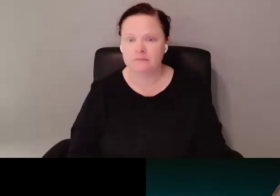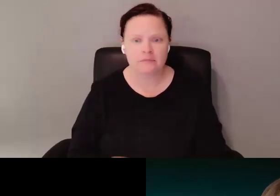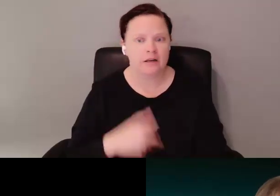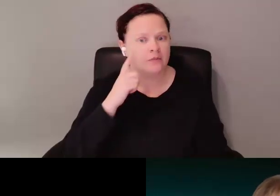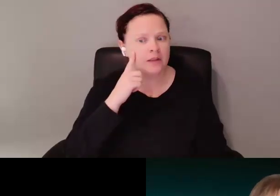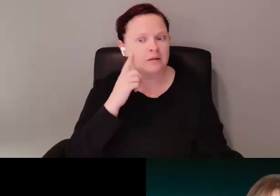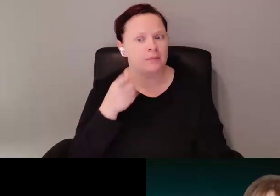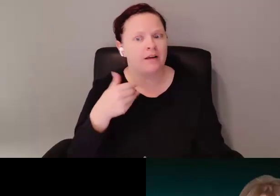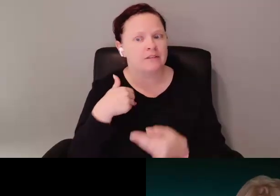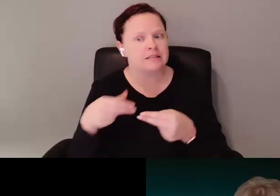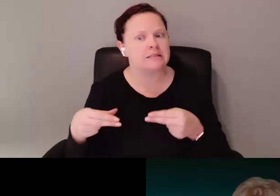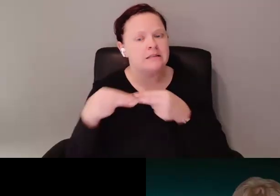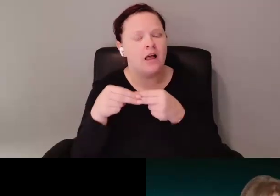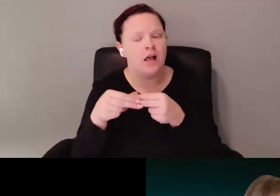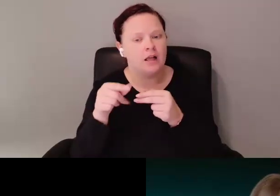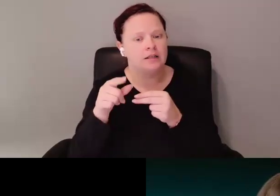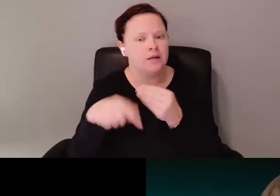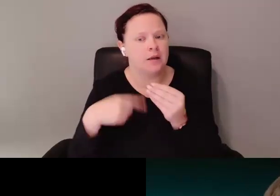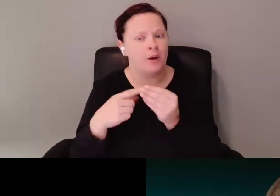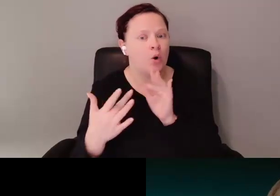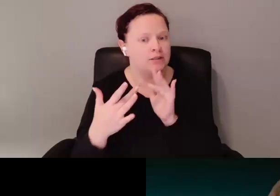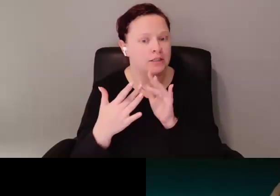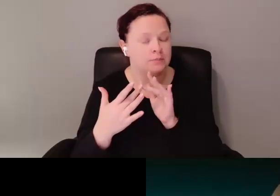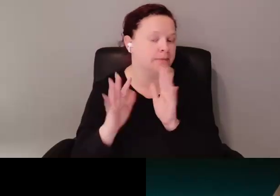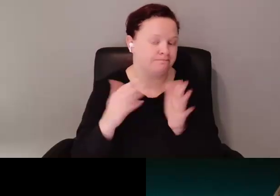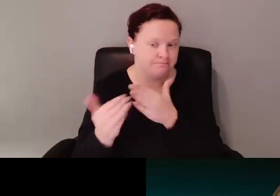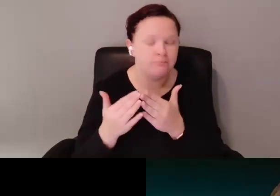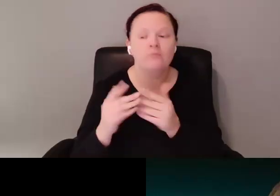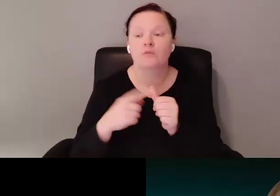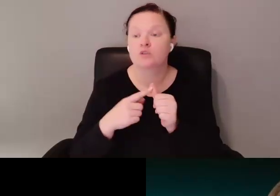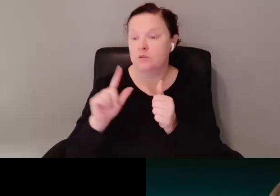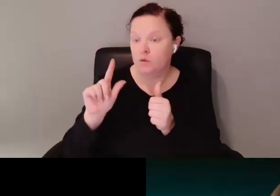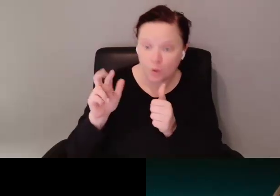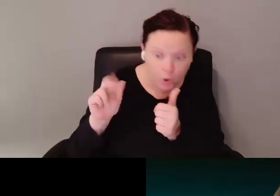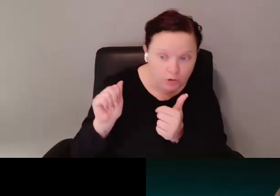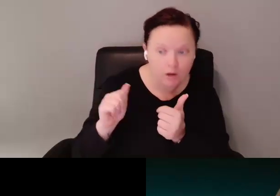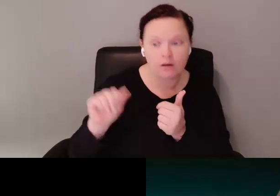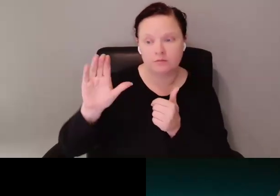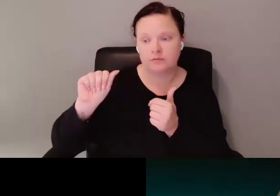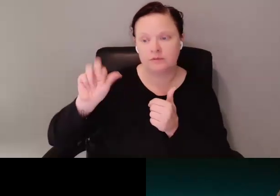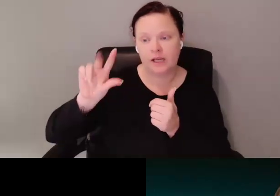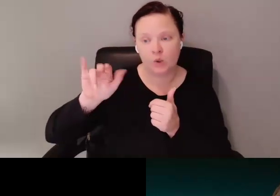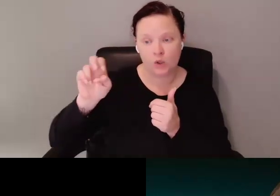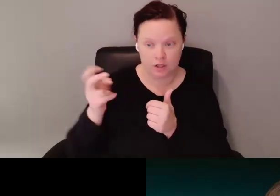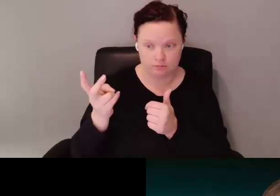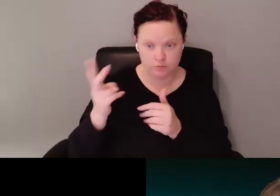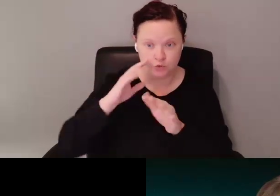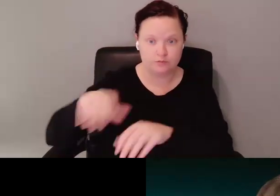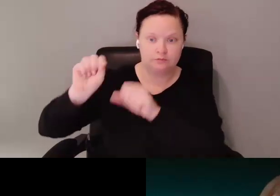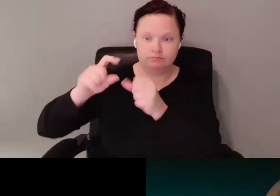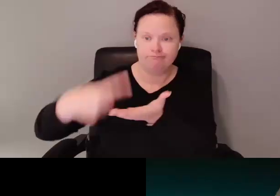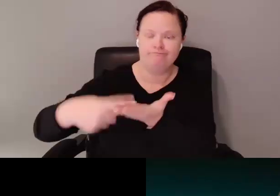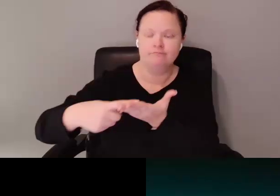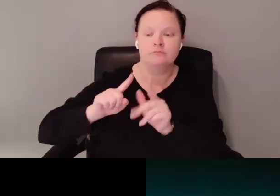a slide on our contact. But anyway, Laura or Caroline, back over to you with the satisfaction